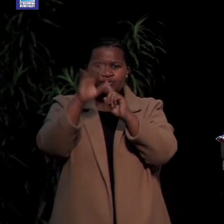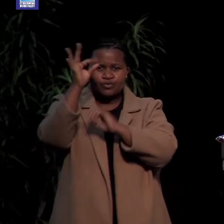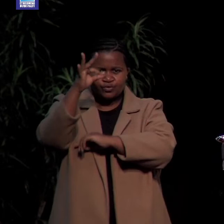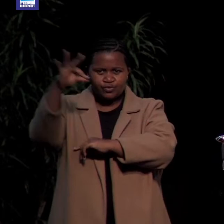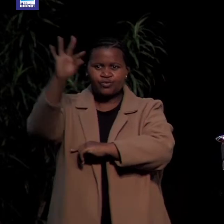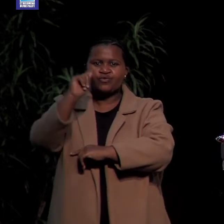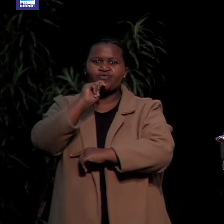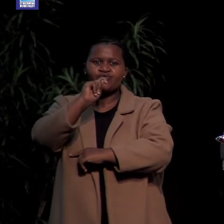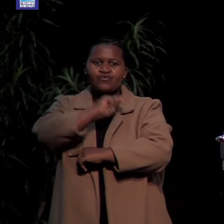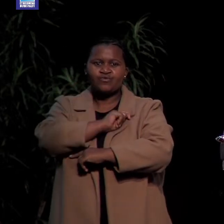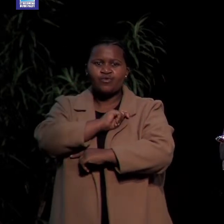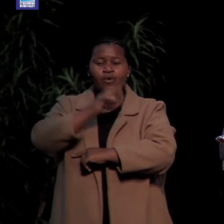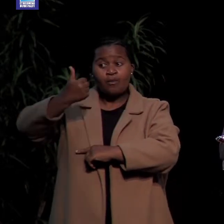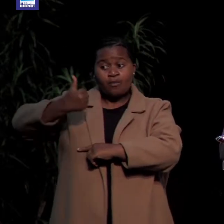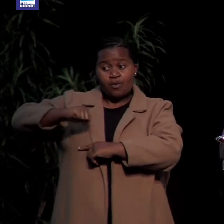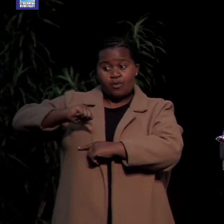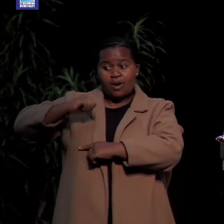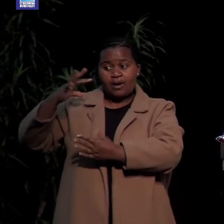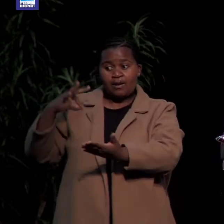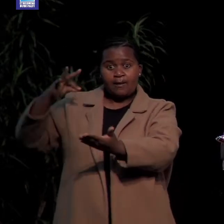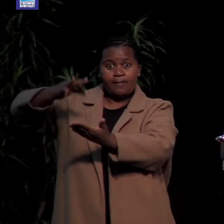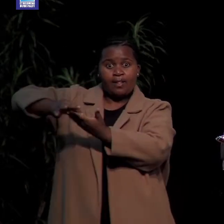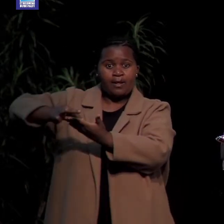that the municipality applied.